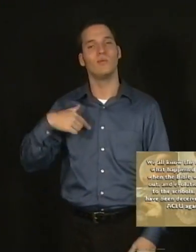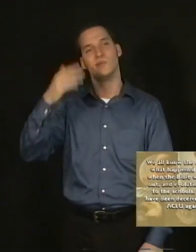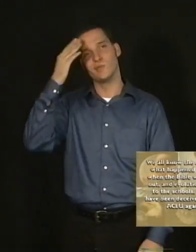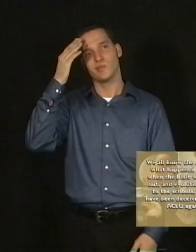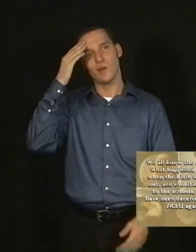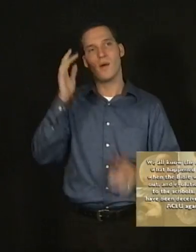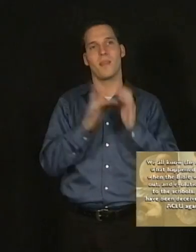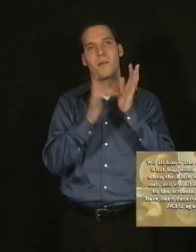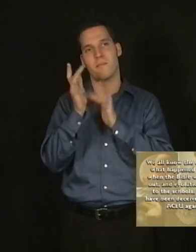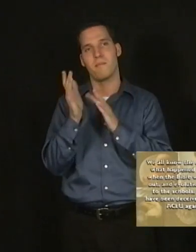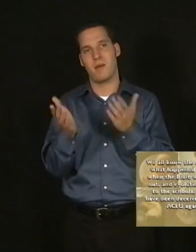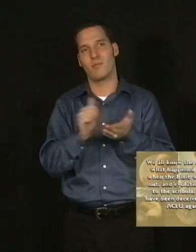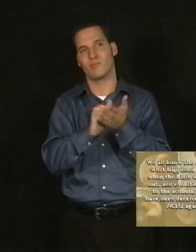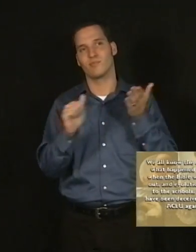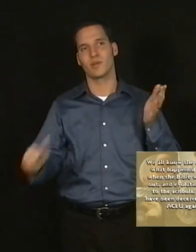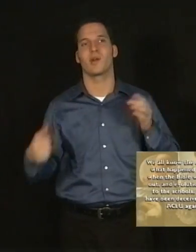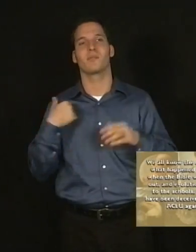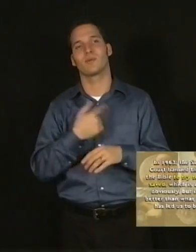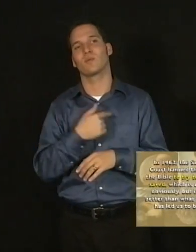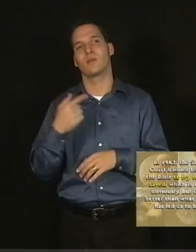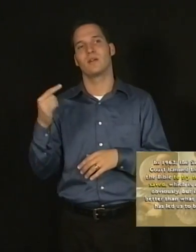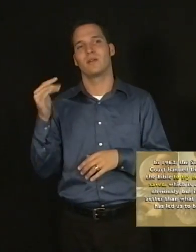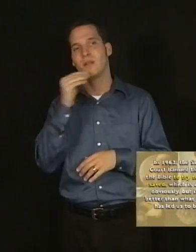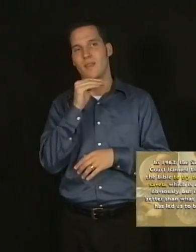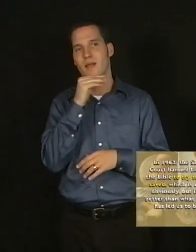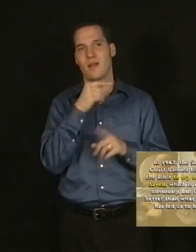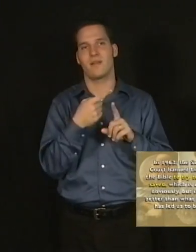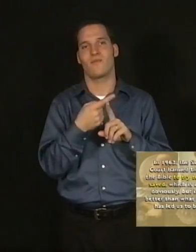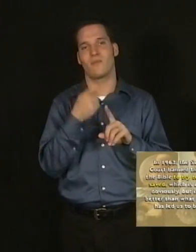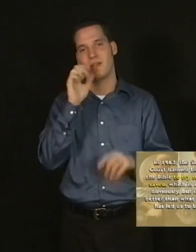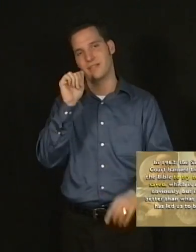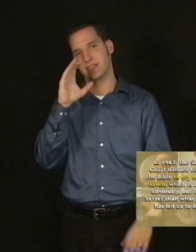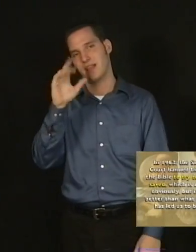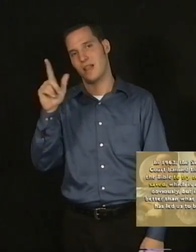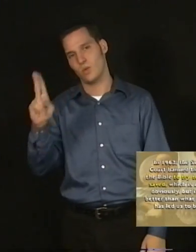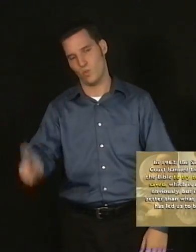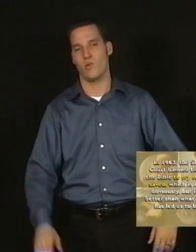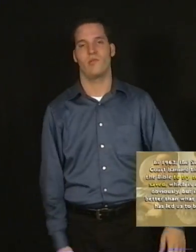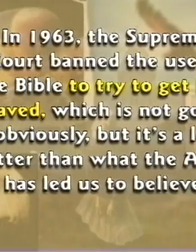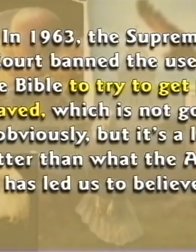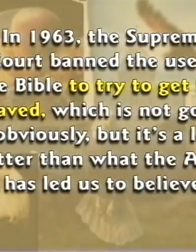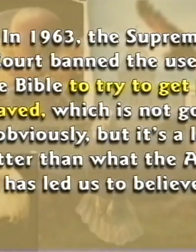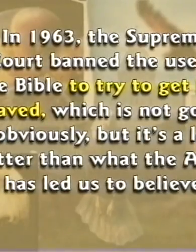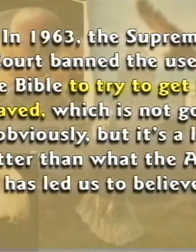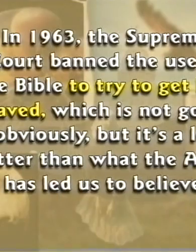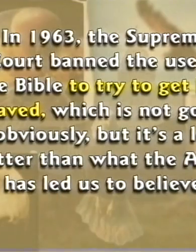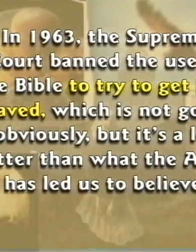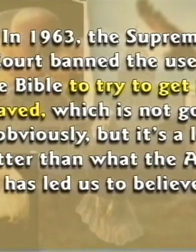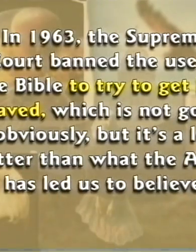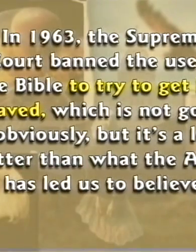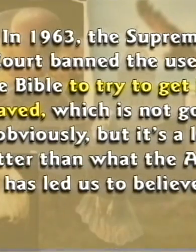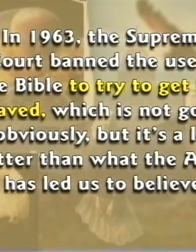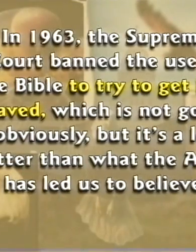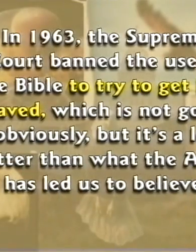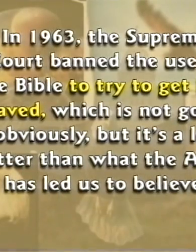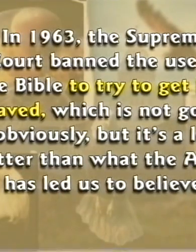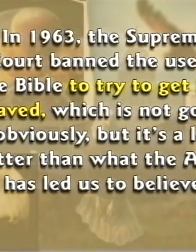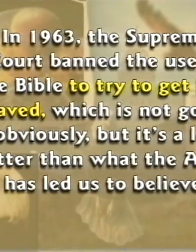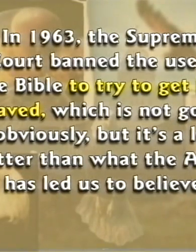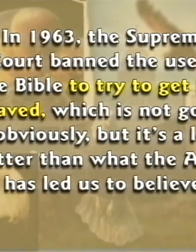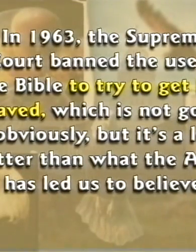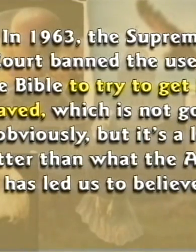the schools, but we got deceived by the ACLU. In 1963, the Supreme Court banned the use of the Bible to get kids